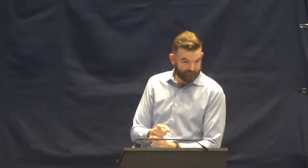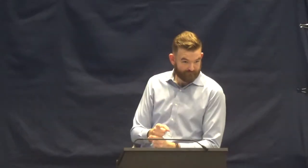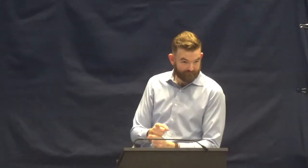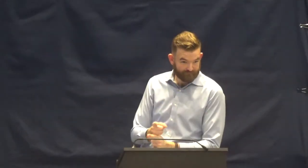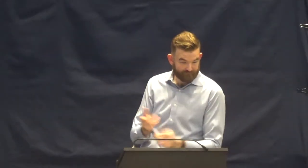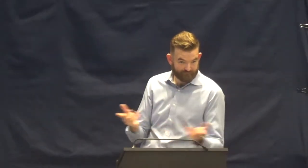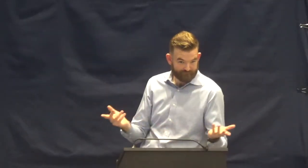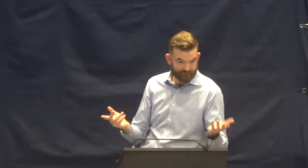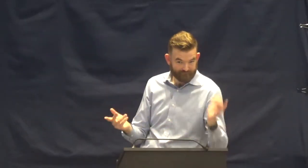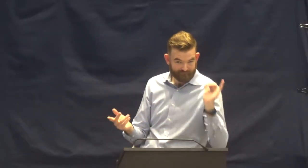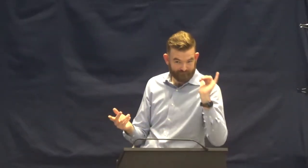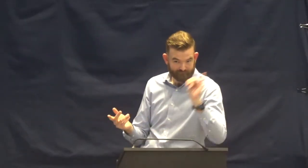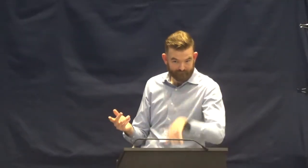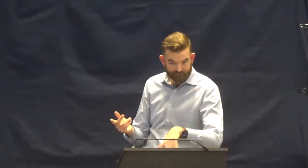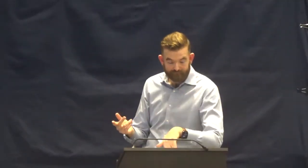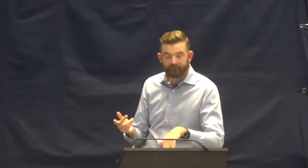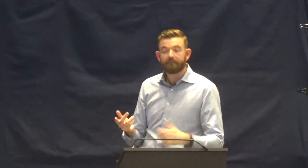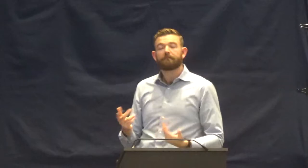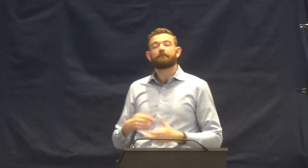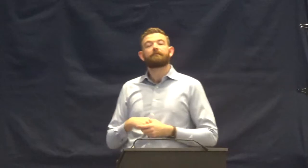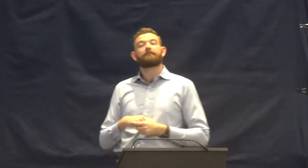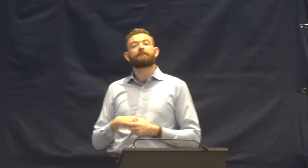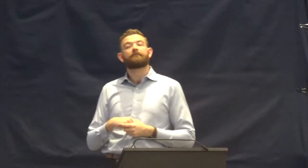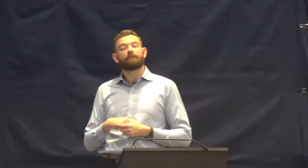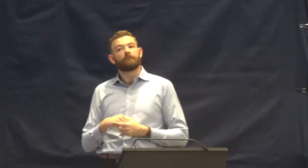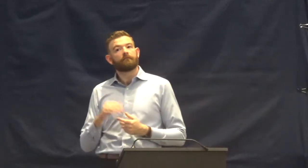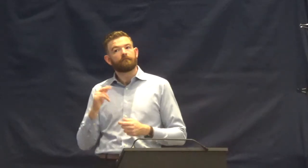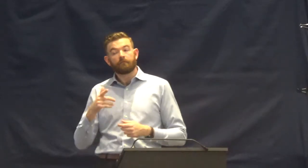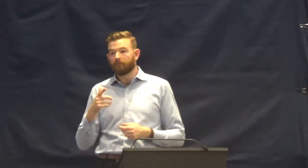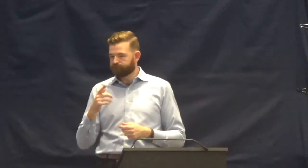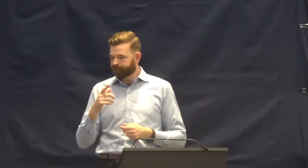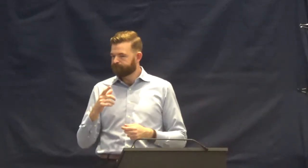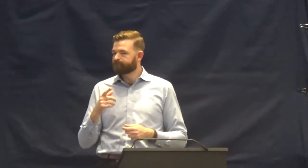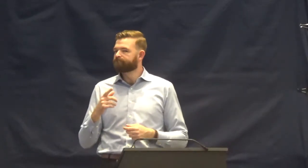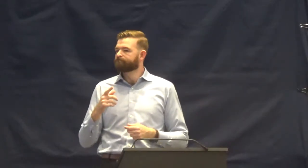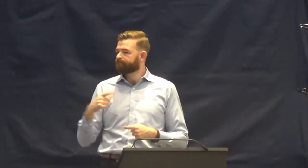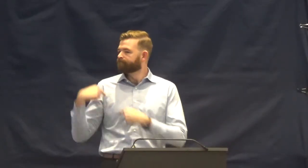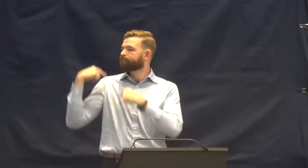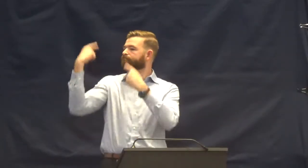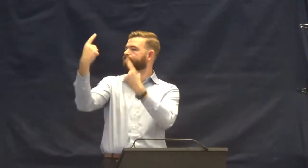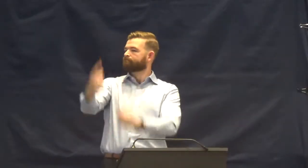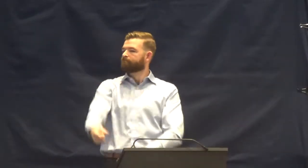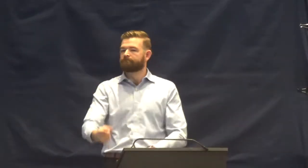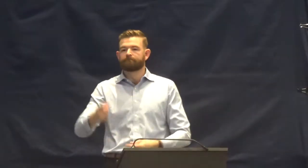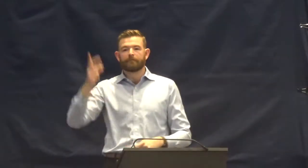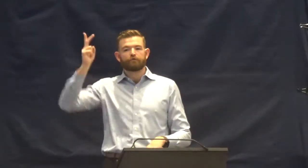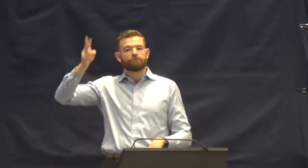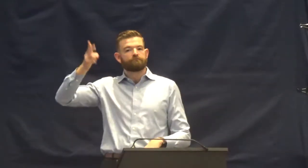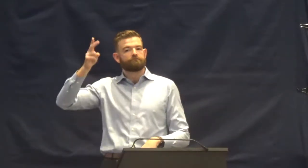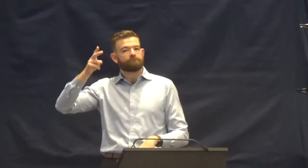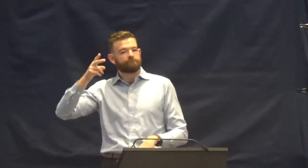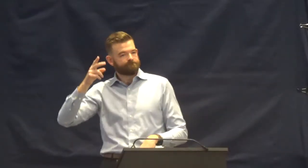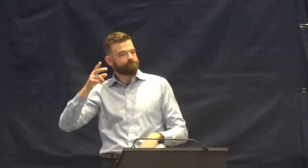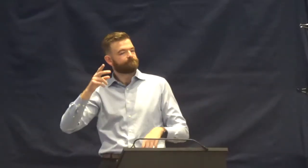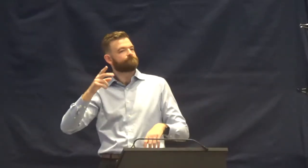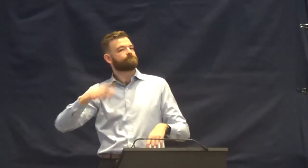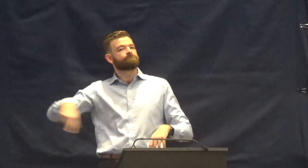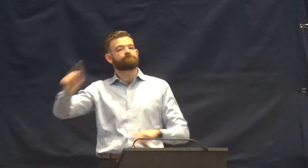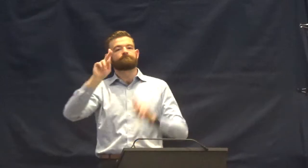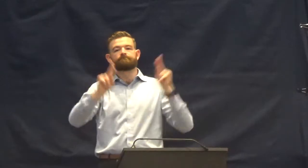are looked down upon, right? Yeah. Many of you know this firsthand. And that's been prevalent throughout our